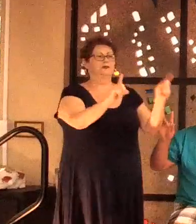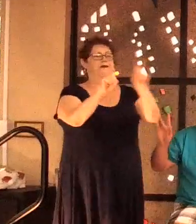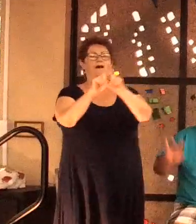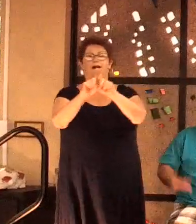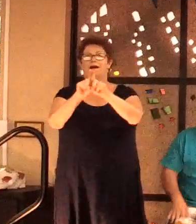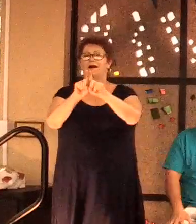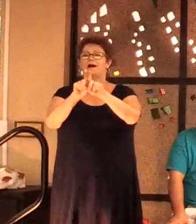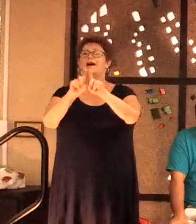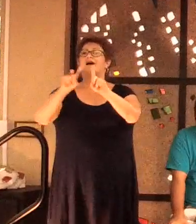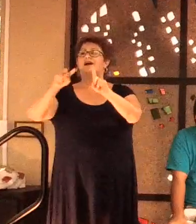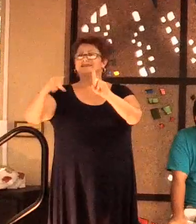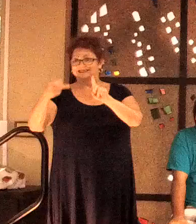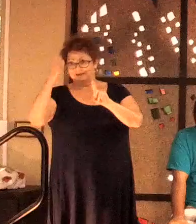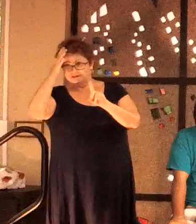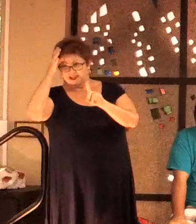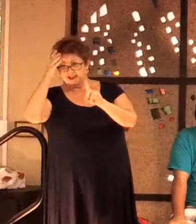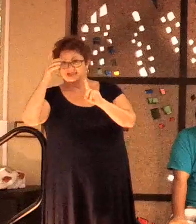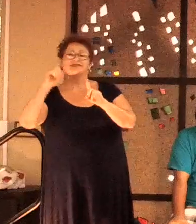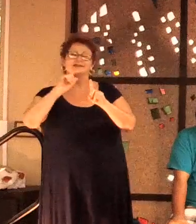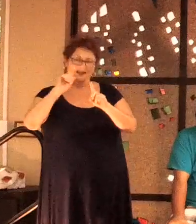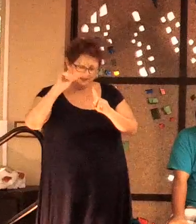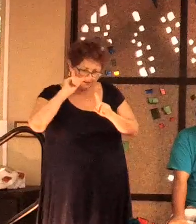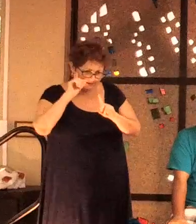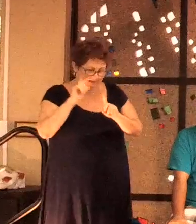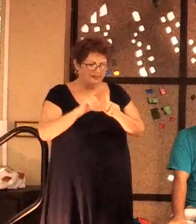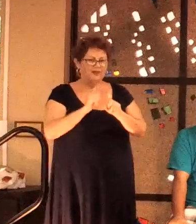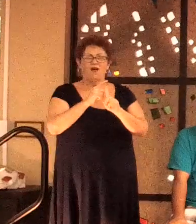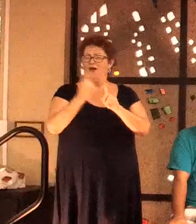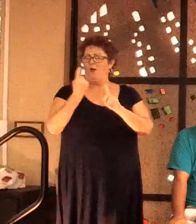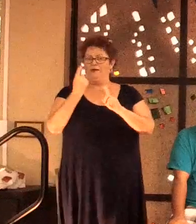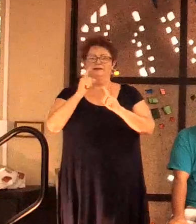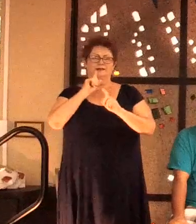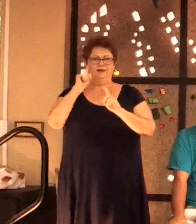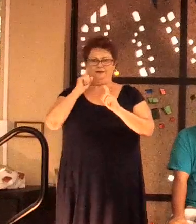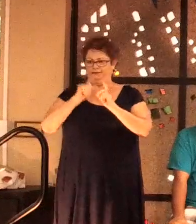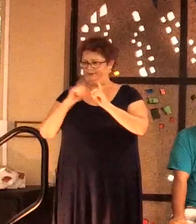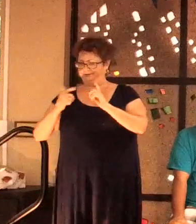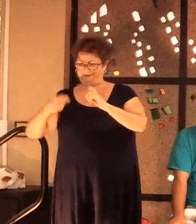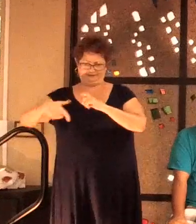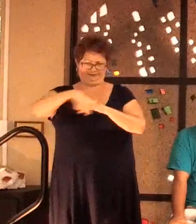My mom and dad divorced, and a stepdad who was also deaf.